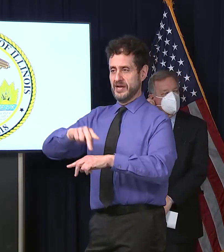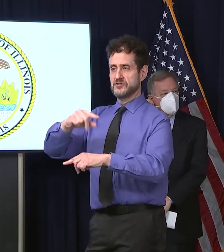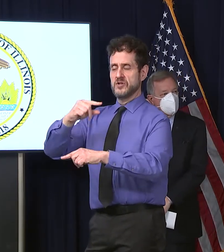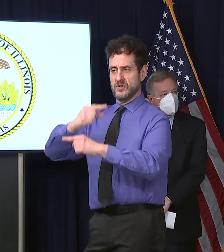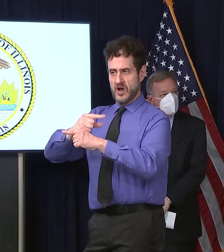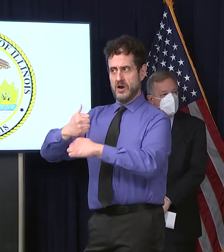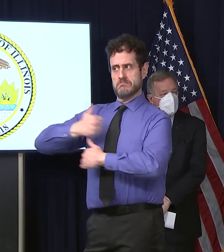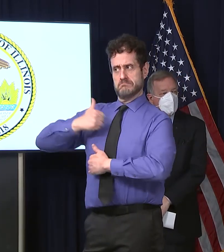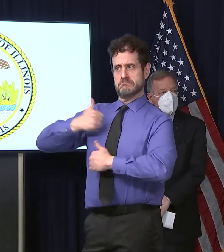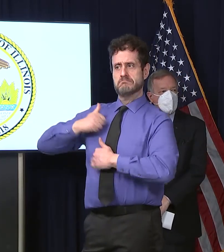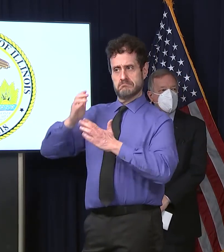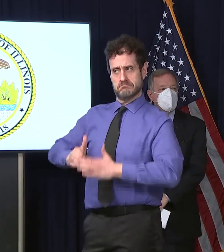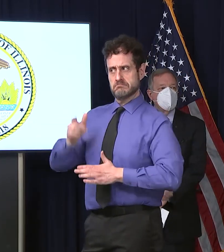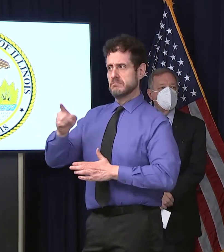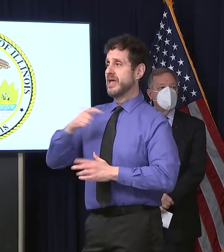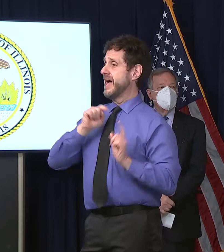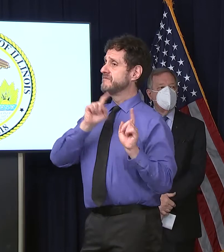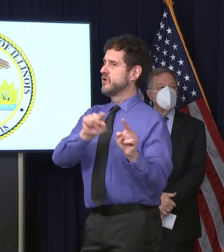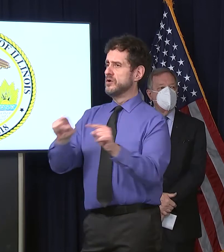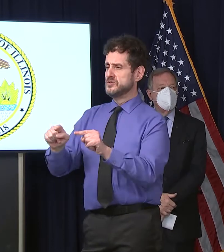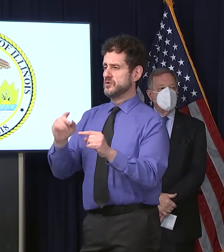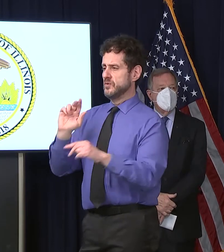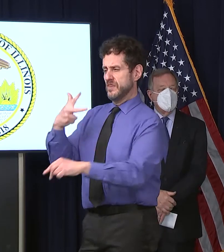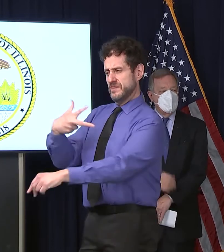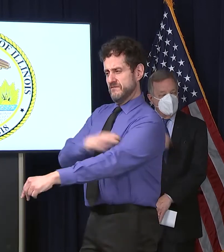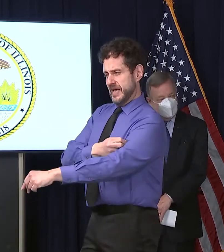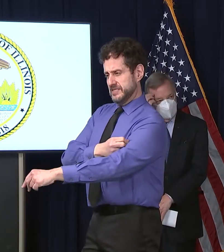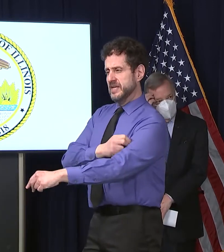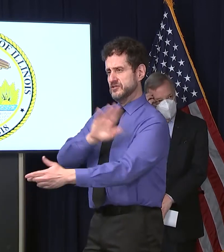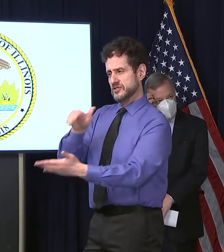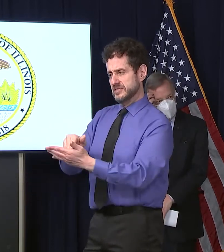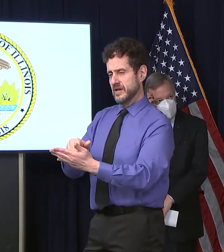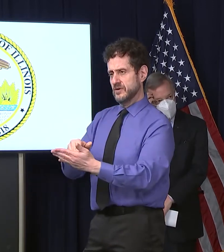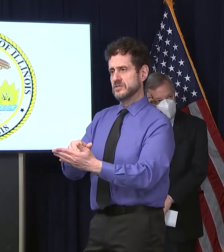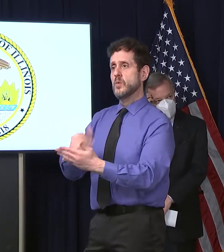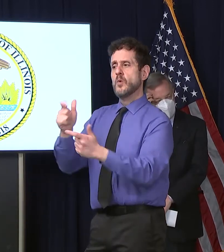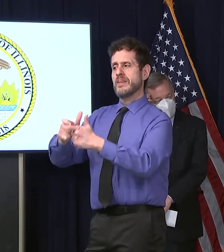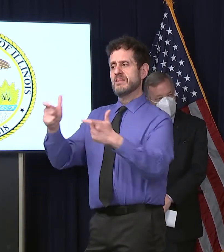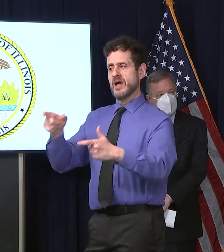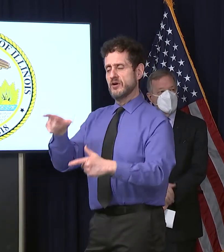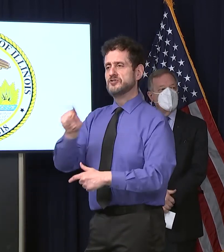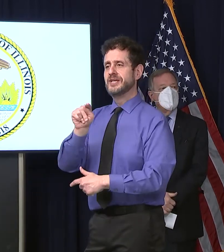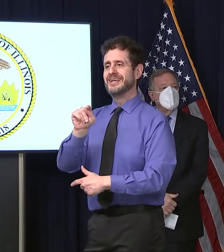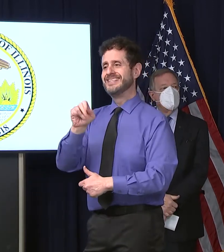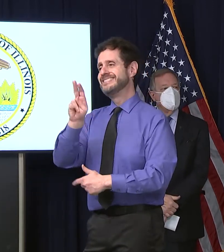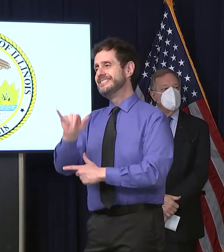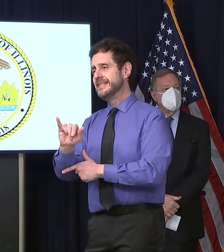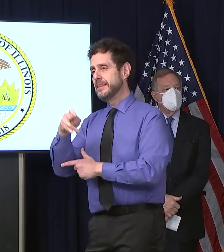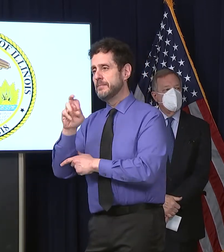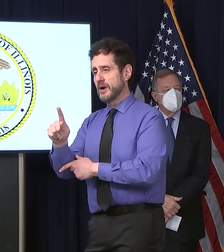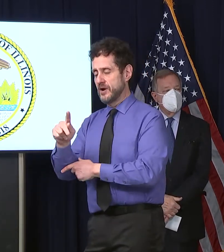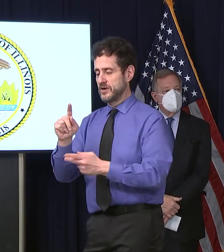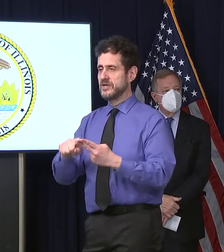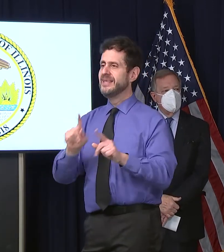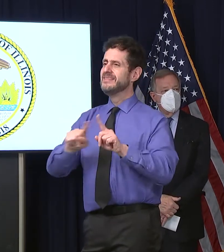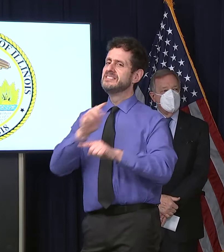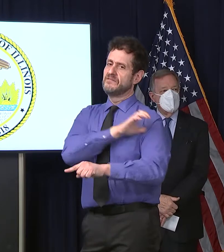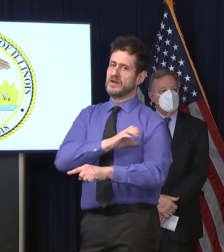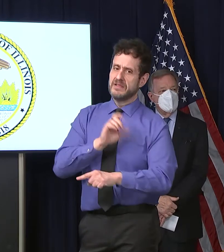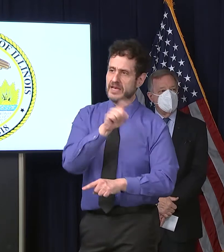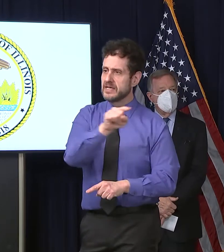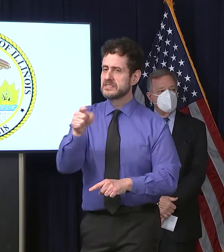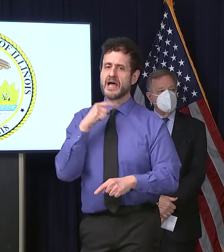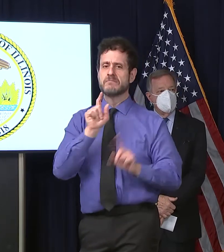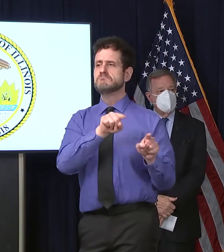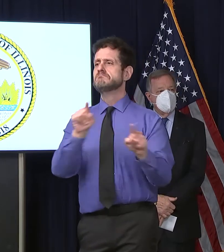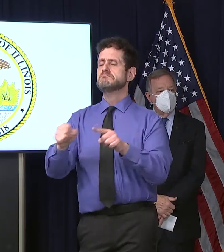vaccination sites, our mass vaccination site in Tinley Park, our sites in our clinics, our sites